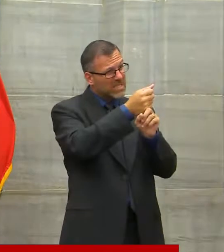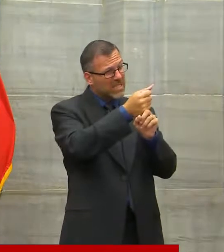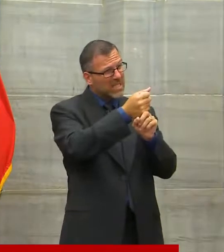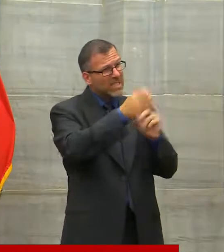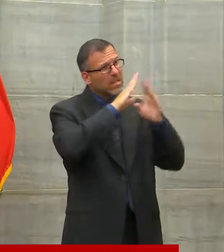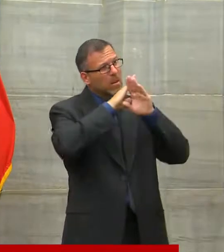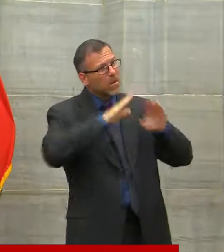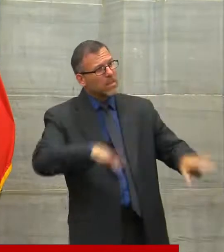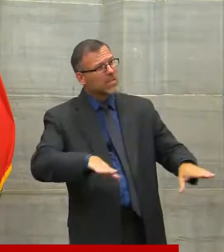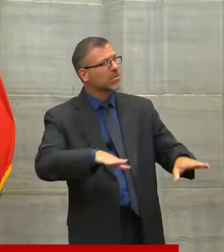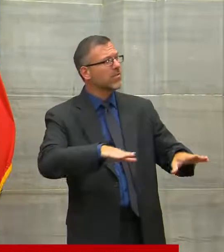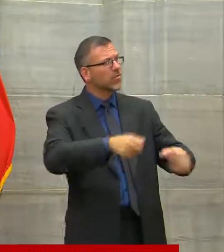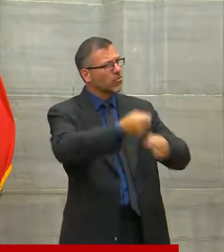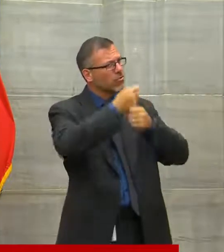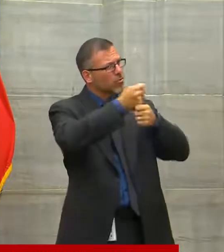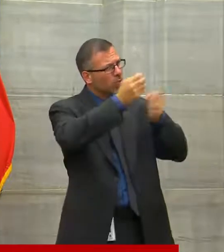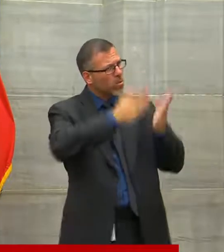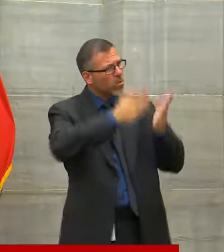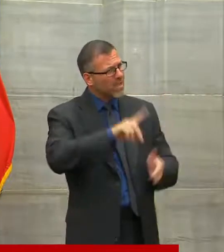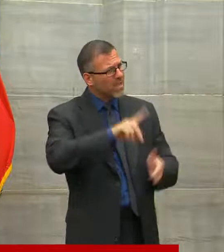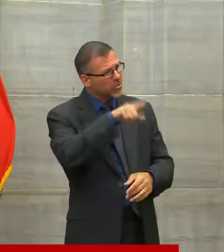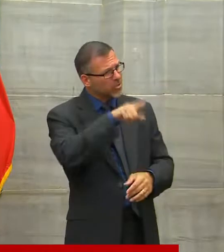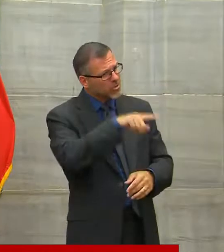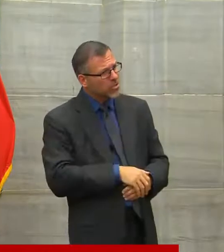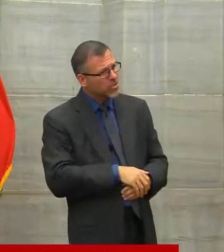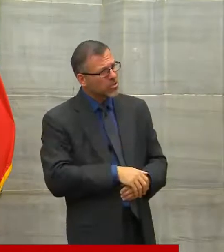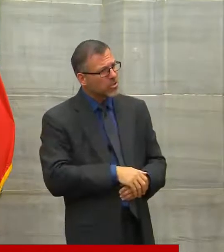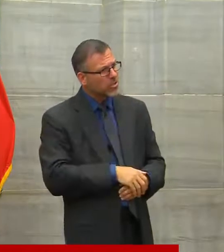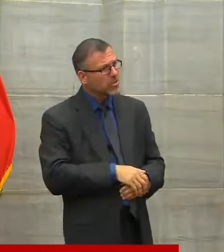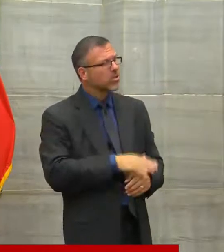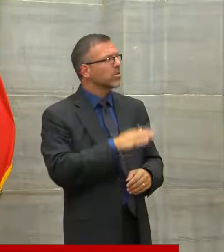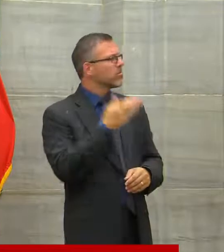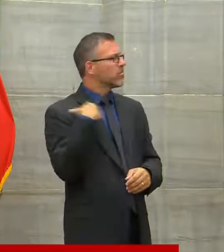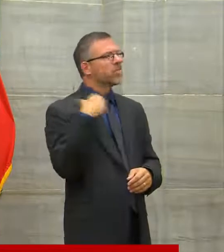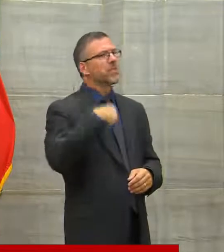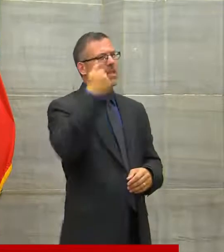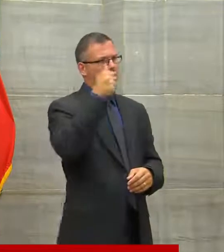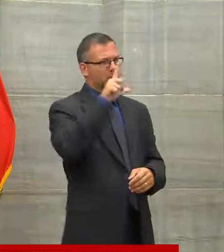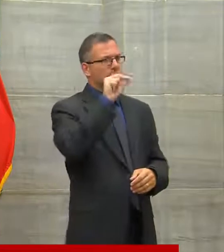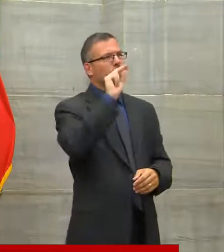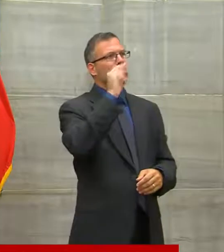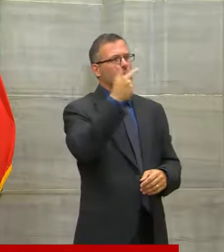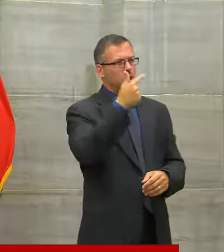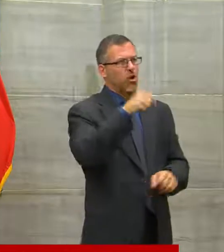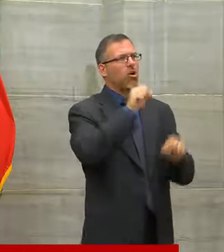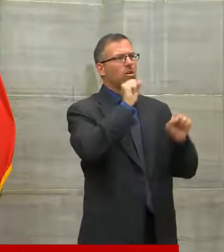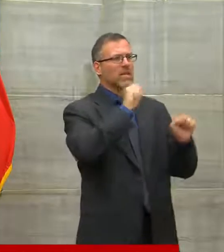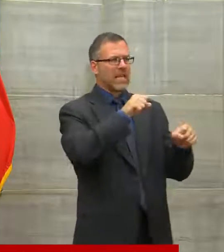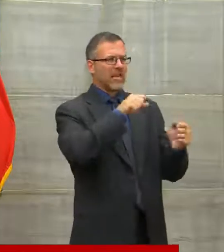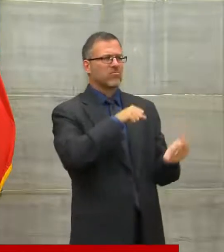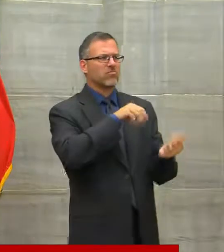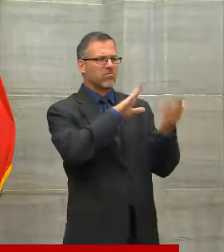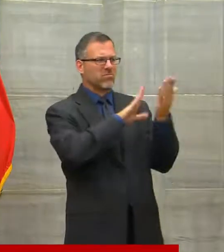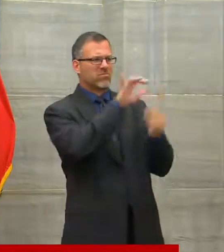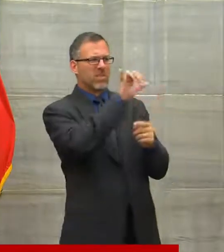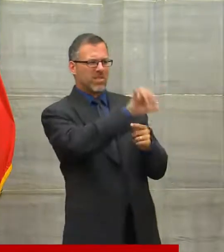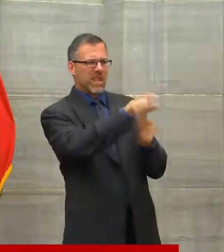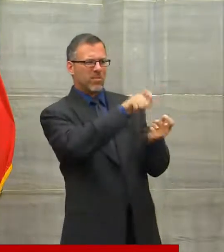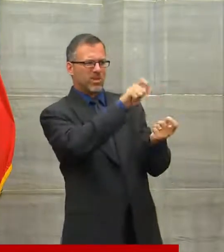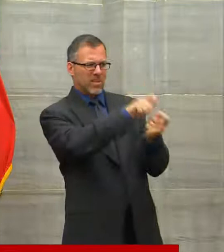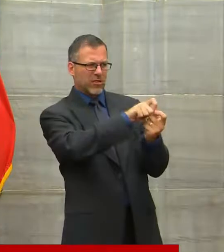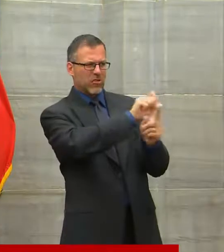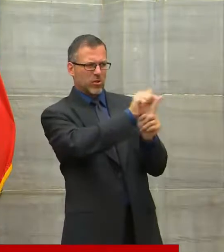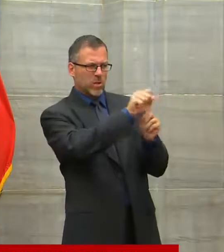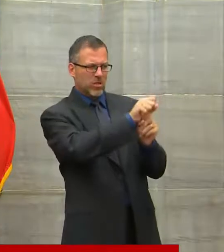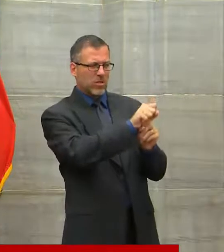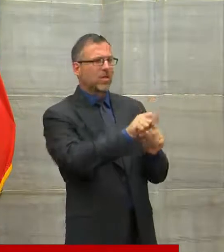how does this mesh with that? Yeah, well, I'll let Commissioner Long address the specifics of that incident, but this is